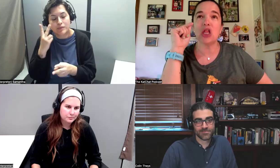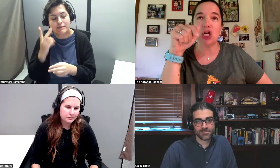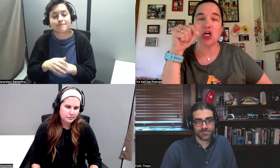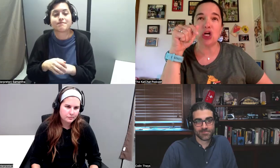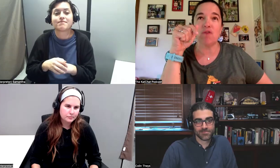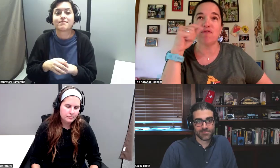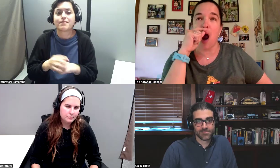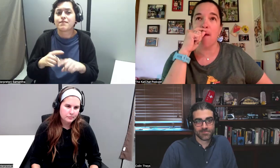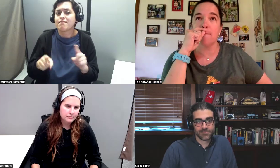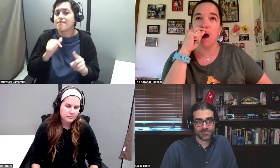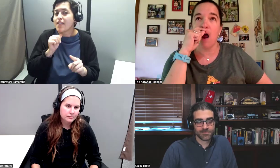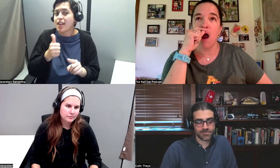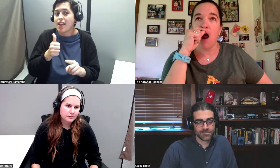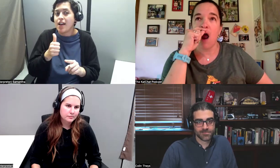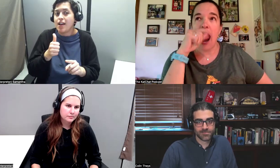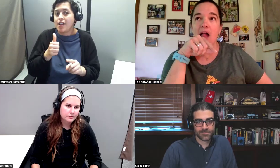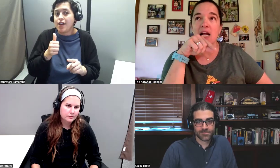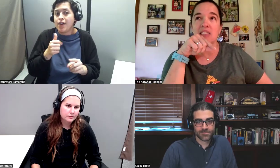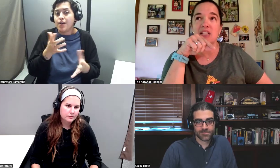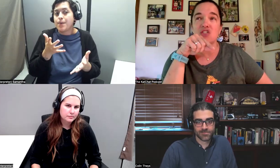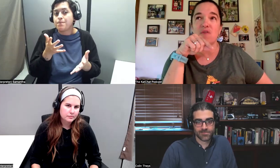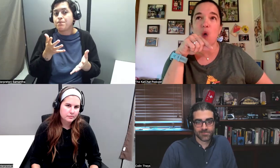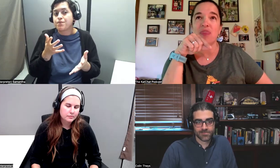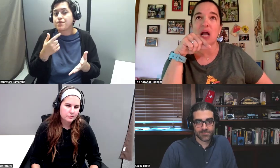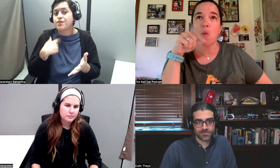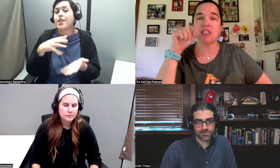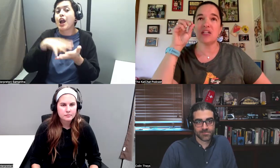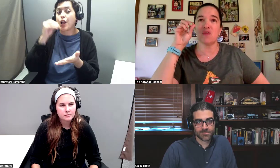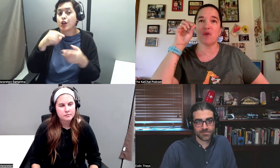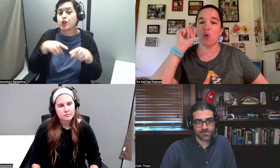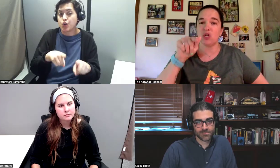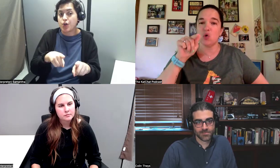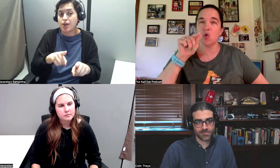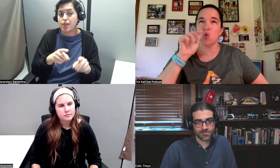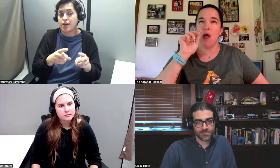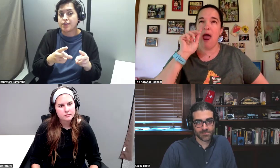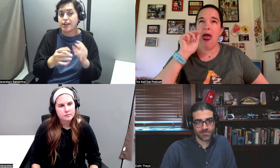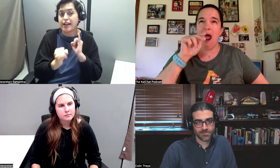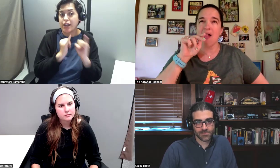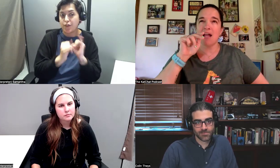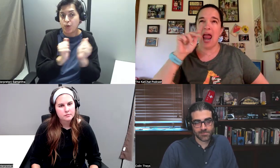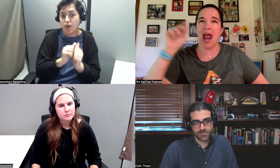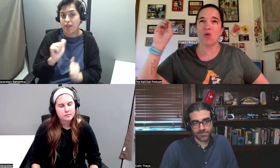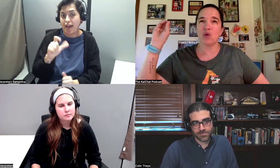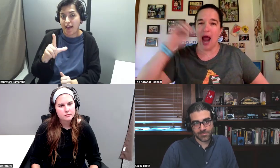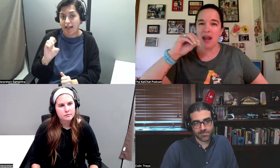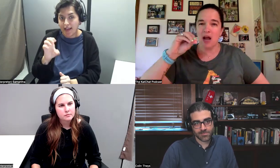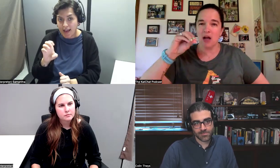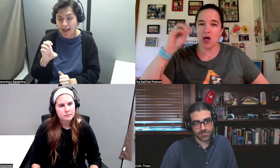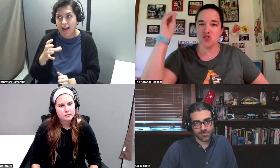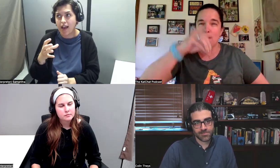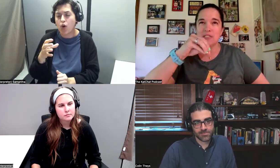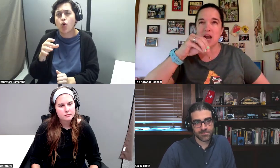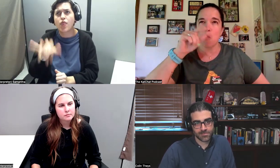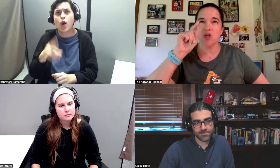I didn't learn from Alex interview. I think it was the interview with you, Alex and